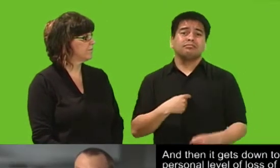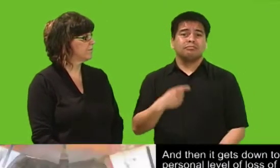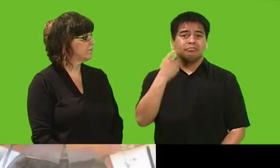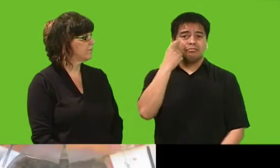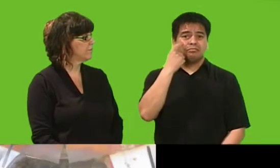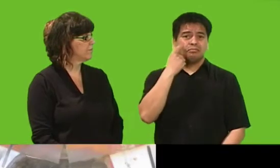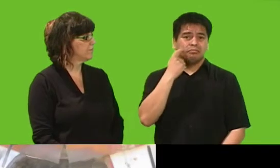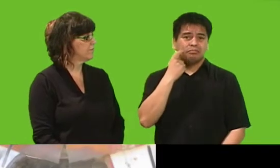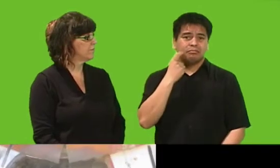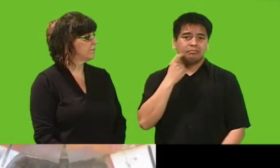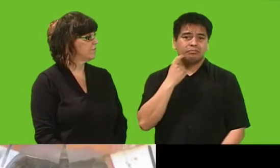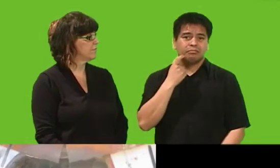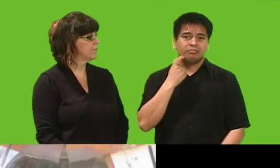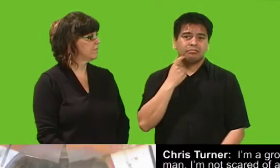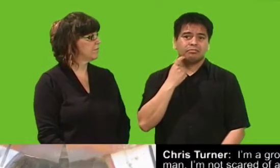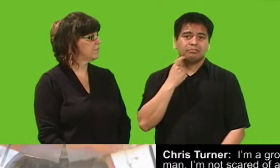recreate.